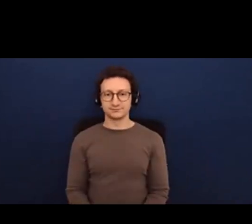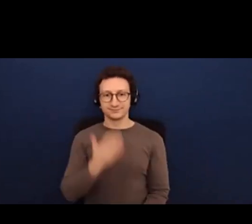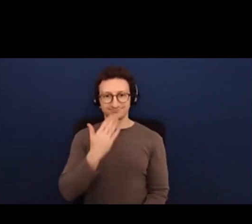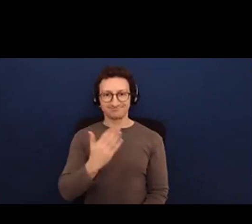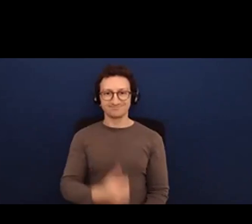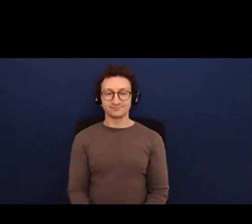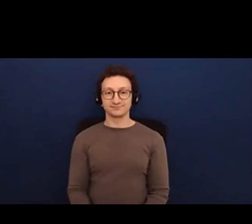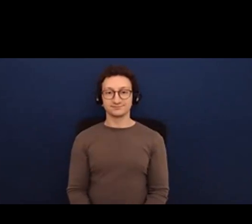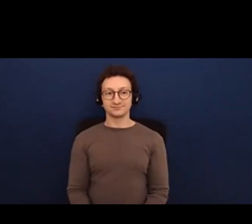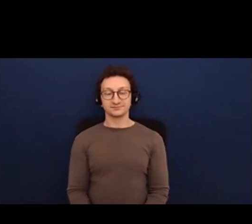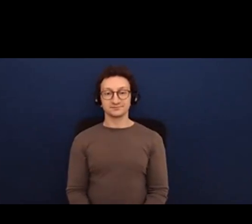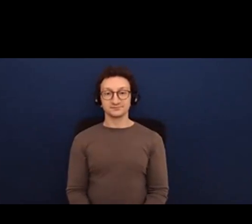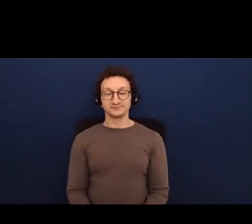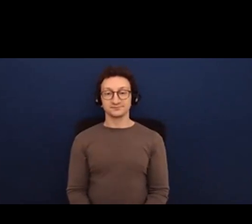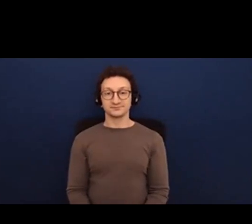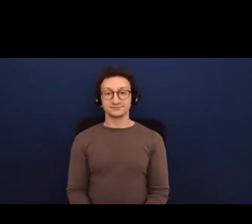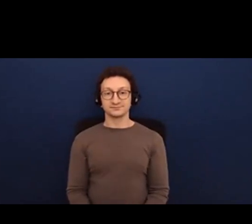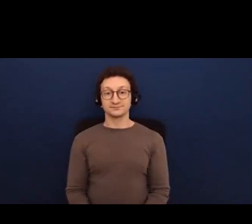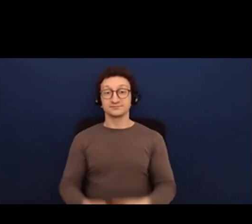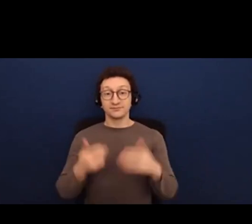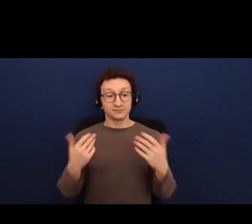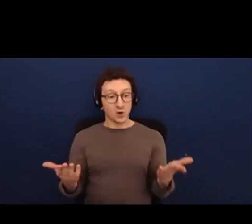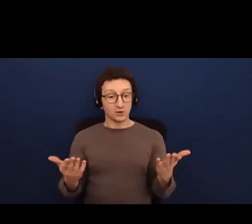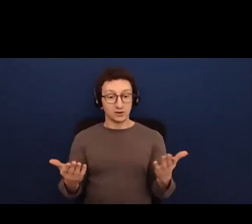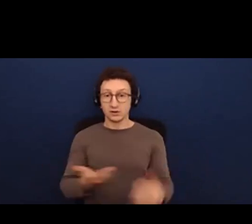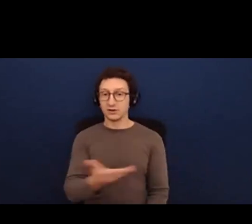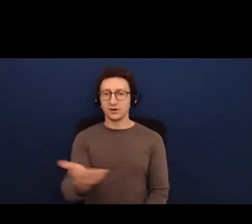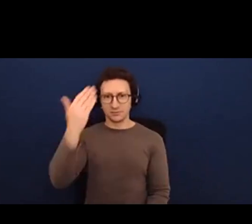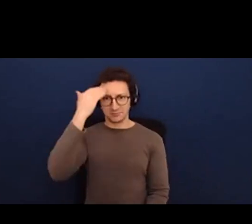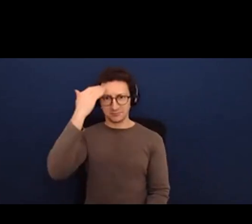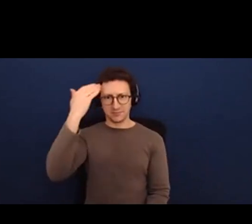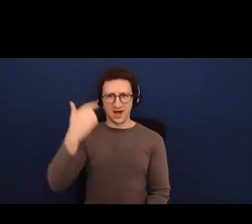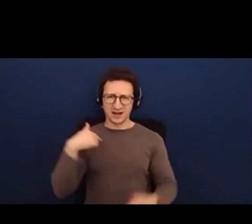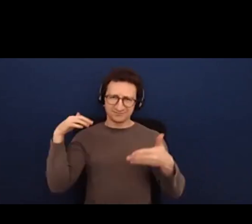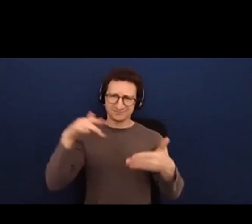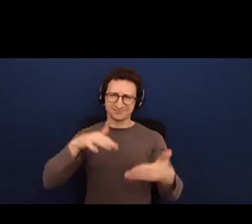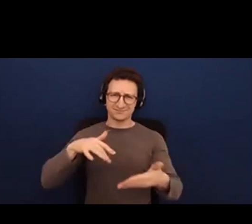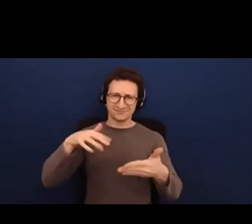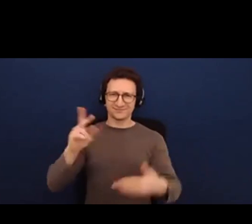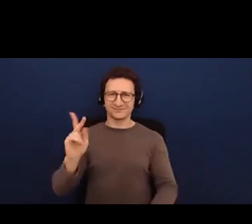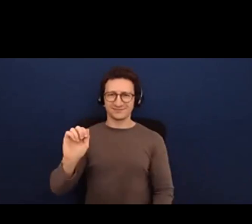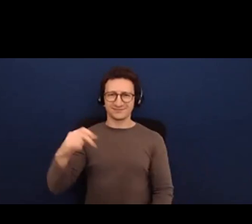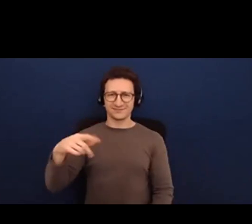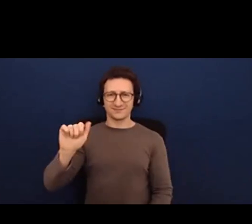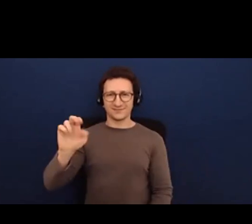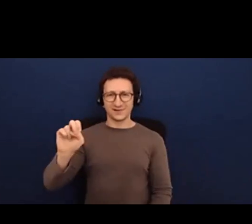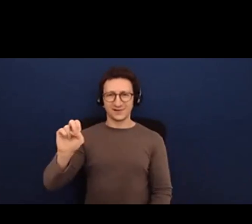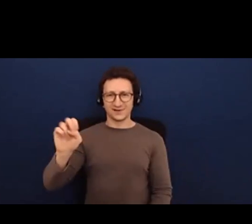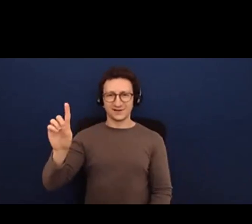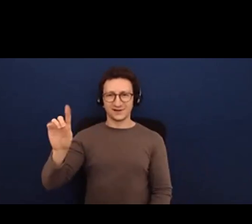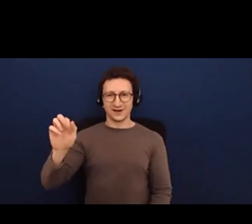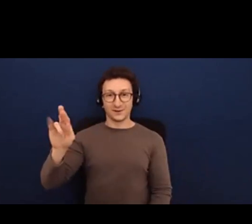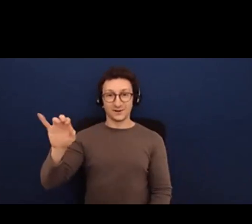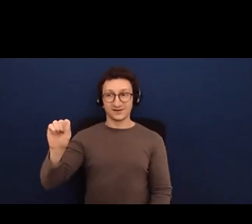wandering in the diary of Mordecai Kaplan since 1972. That's